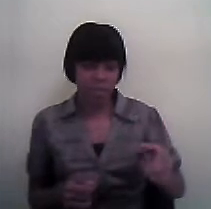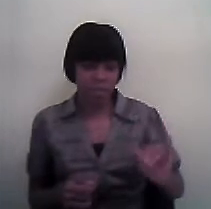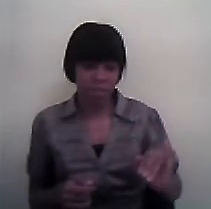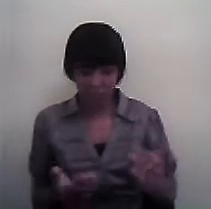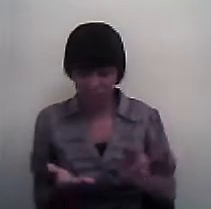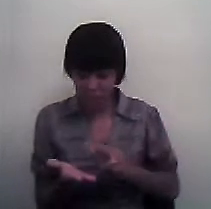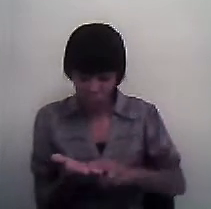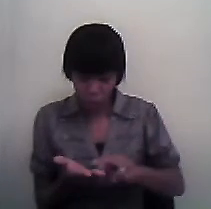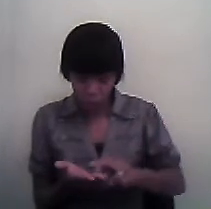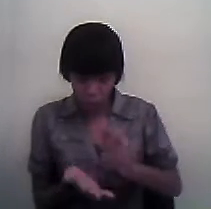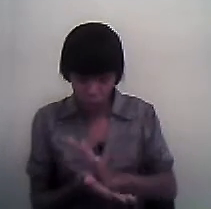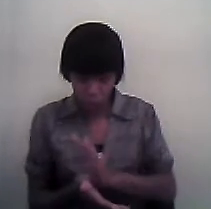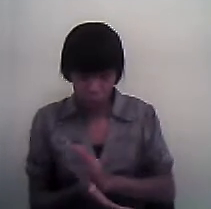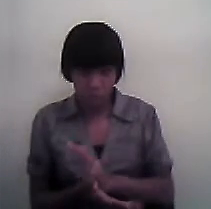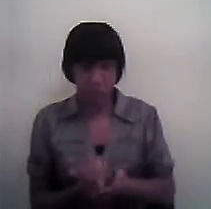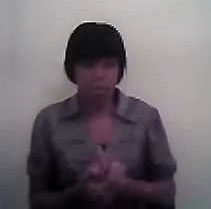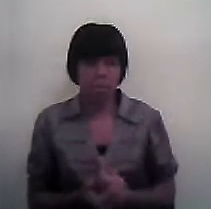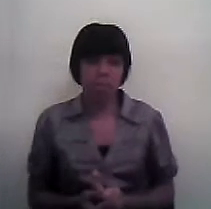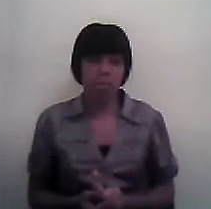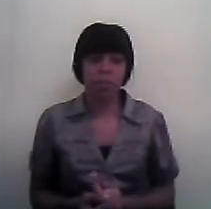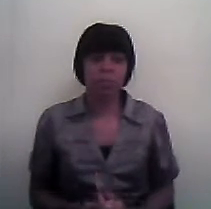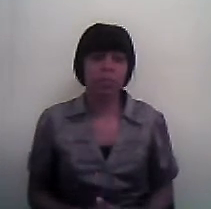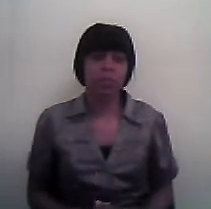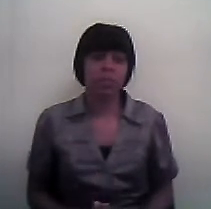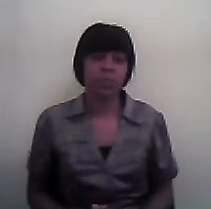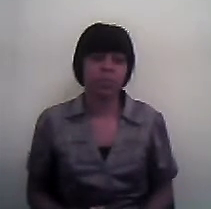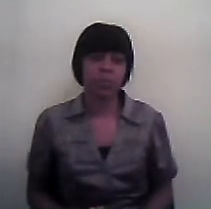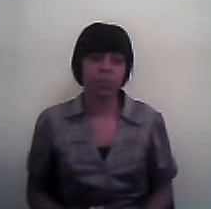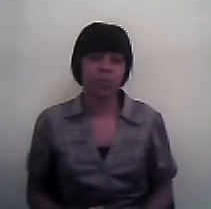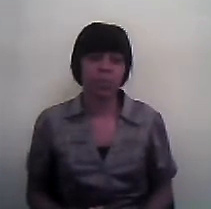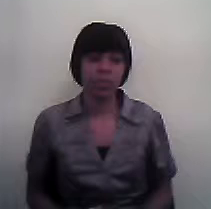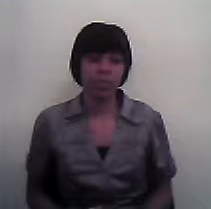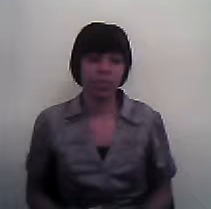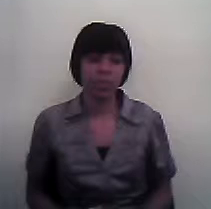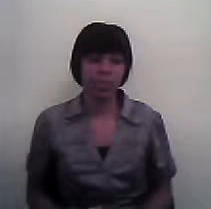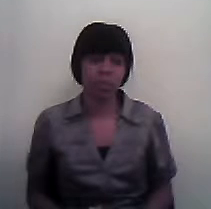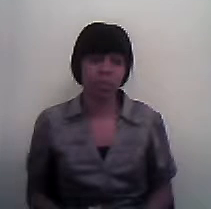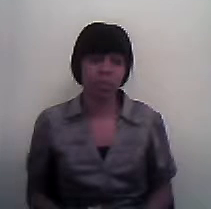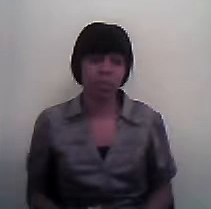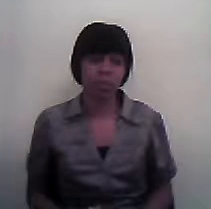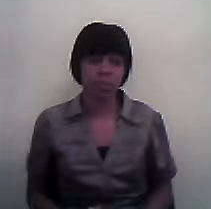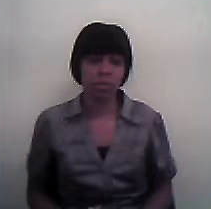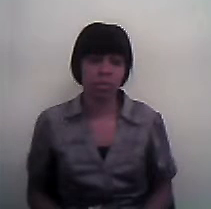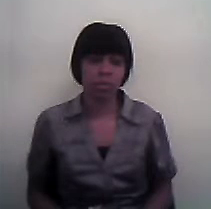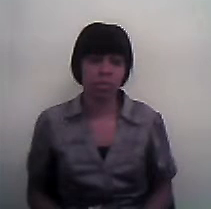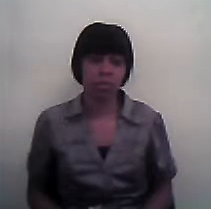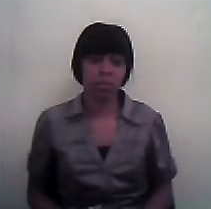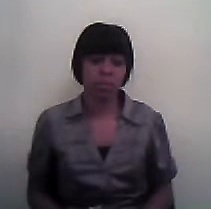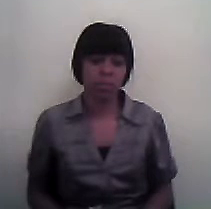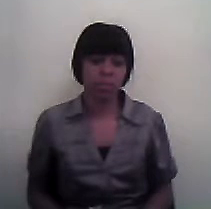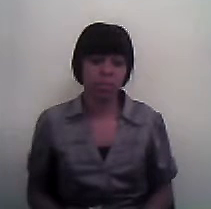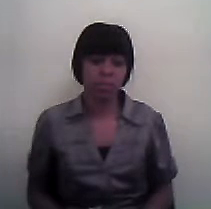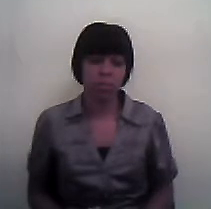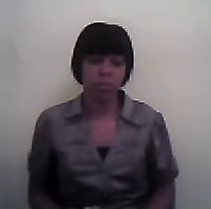always tempted to summarize the article, and then in the report again, write another summary of the